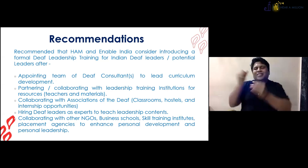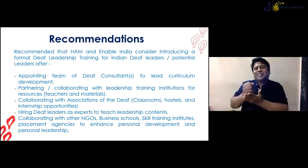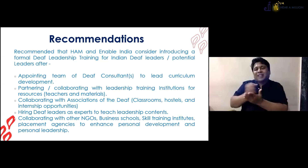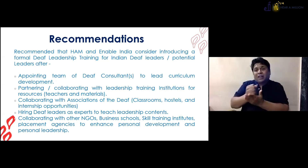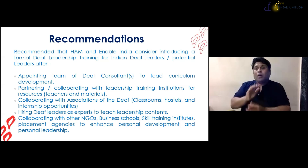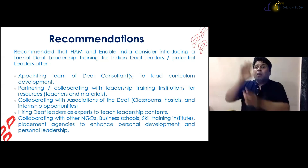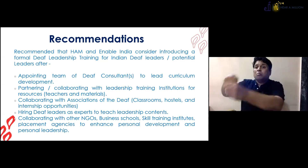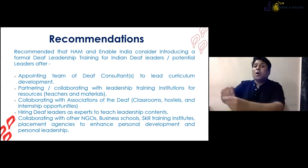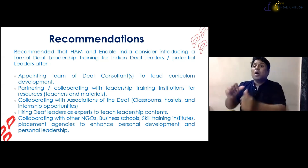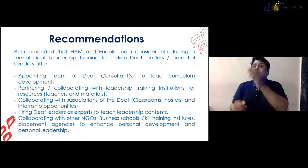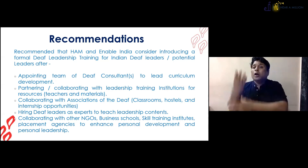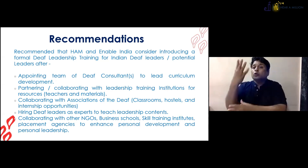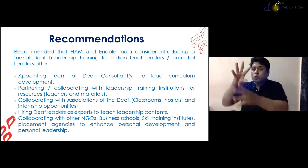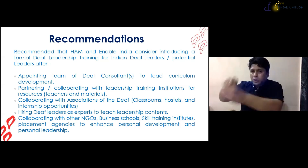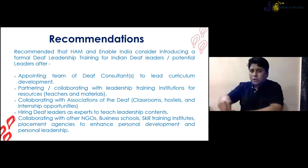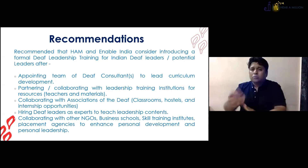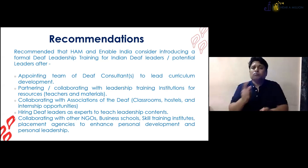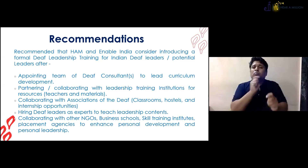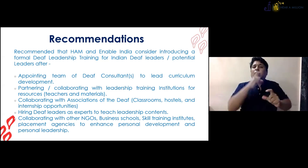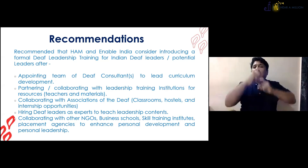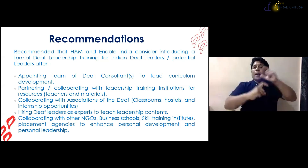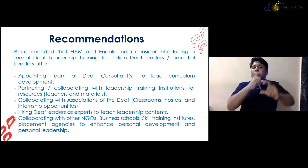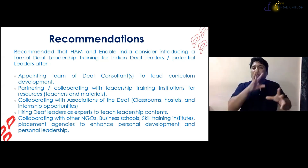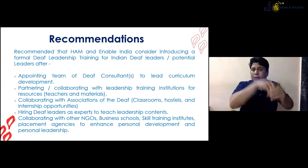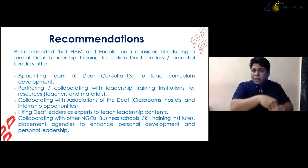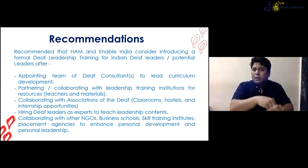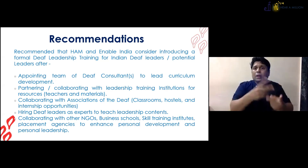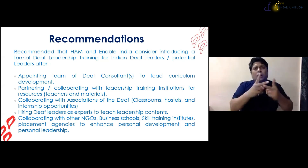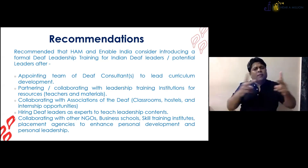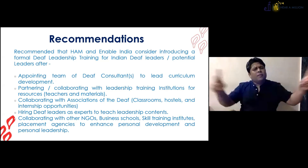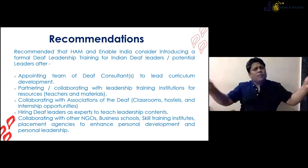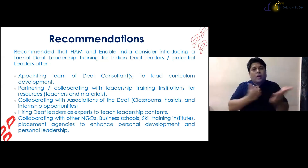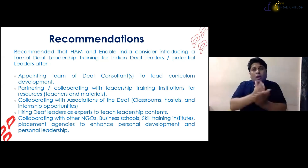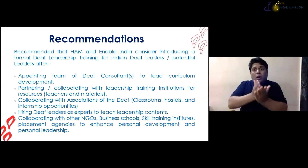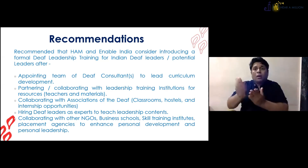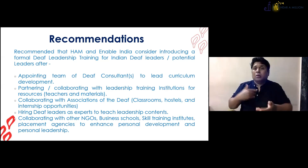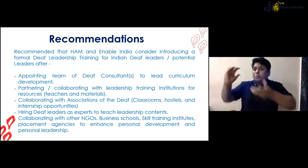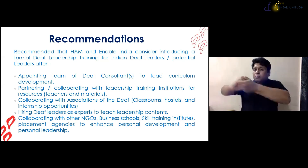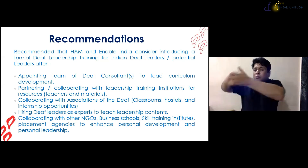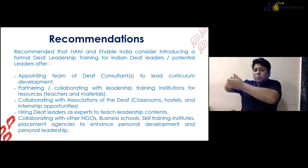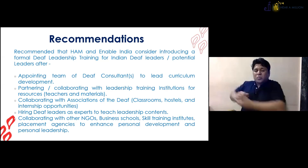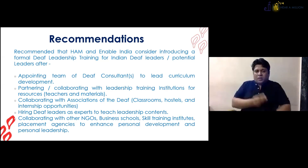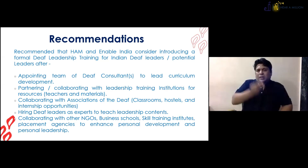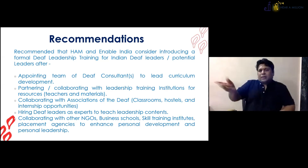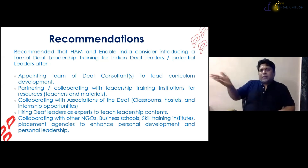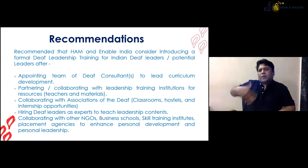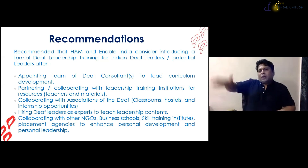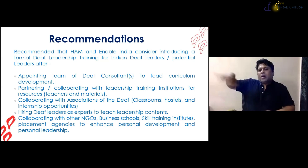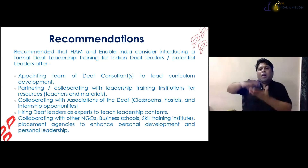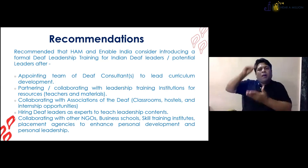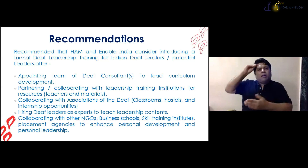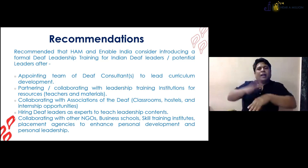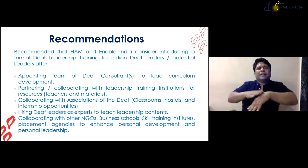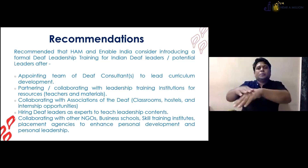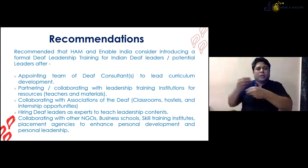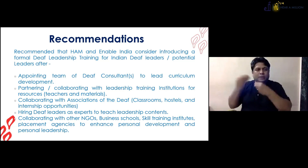Internships, we have to have internships. Be a part of associations, be a part of companies where deaf people are there, etc. So we are going to